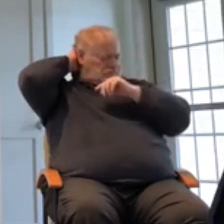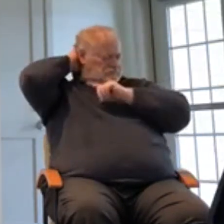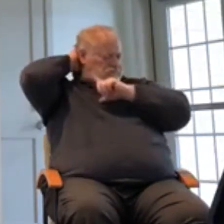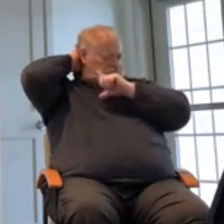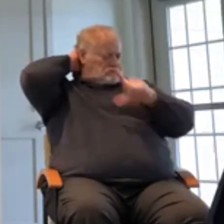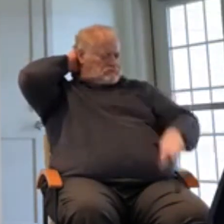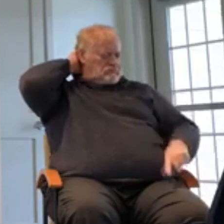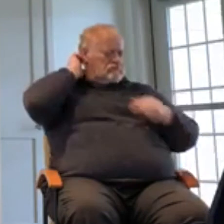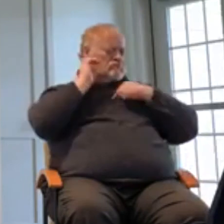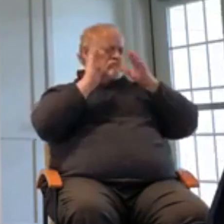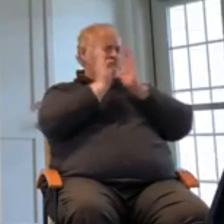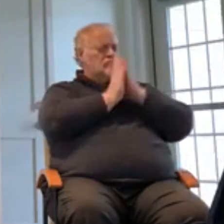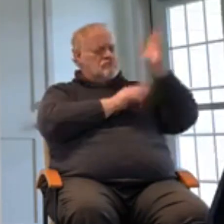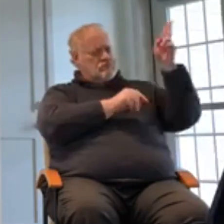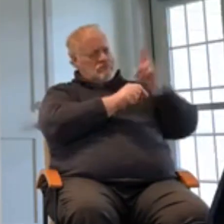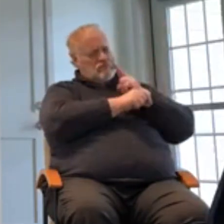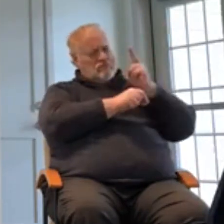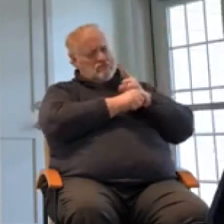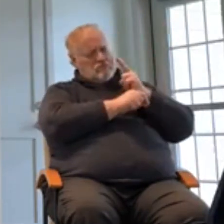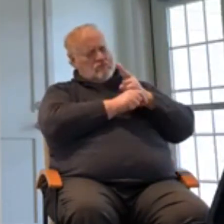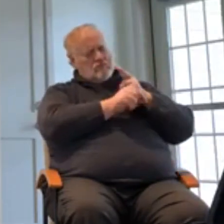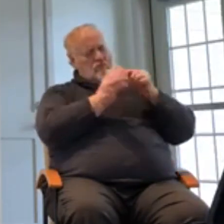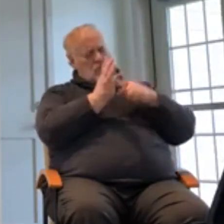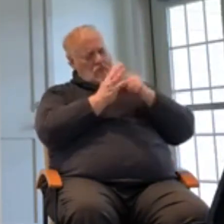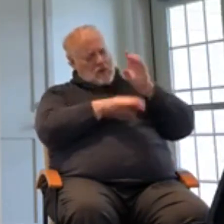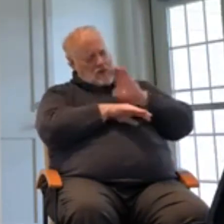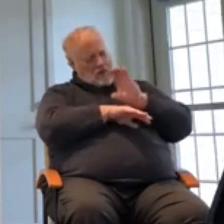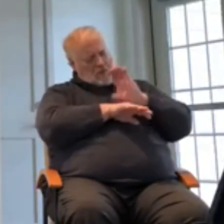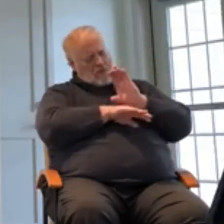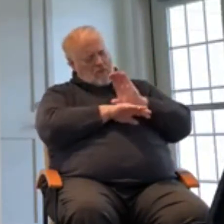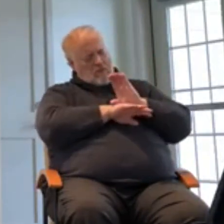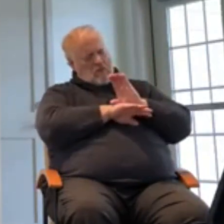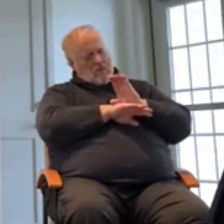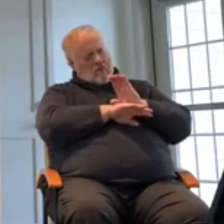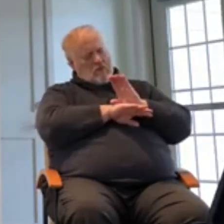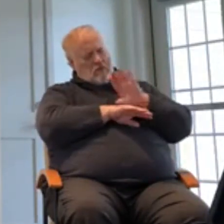would use this